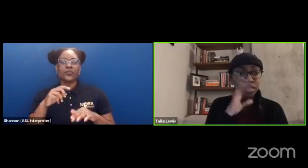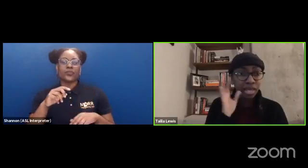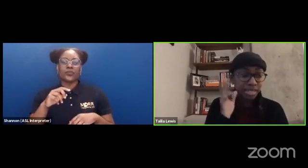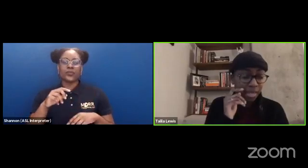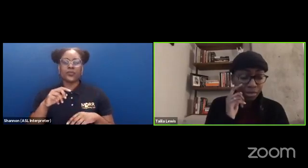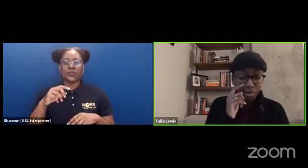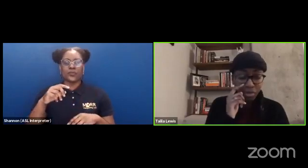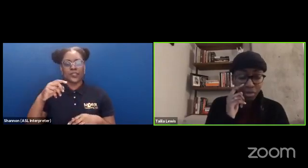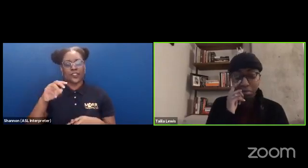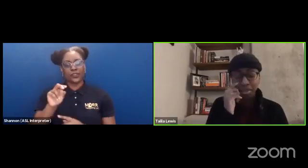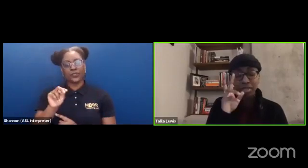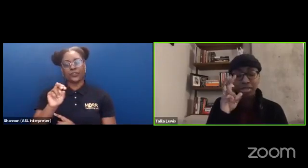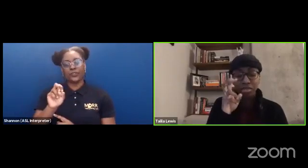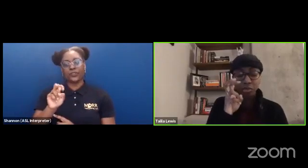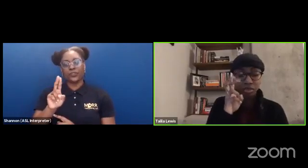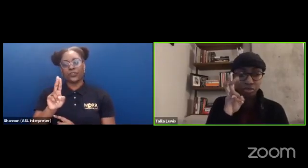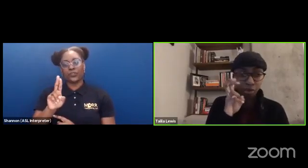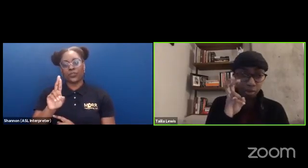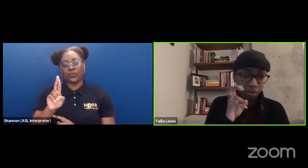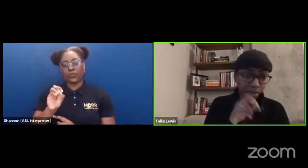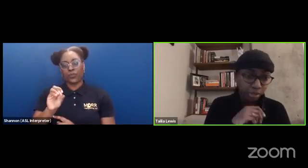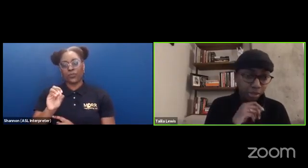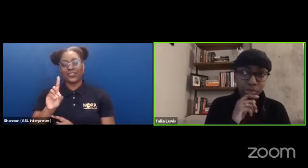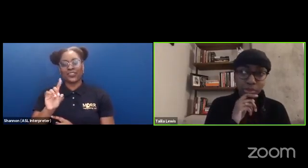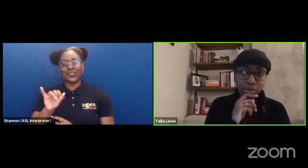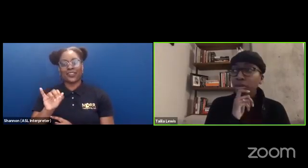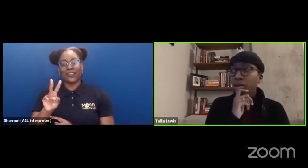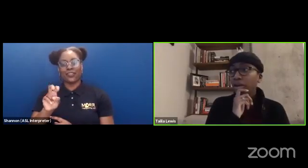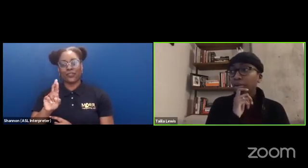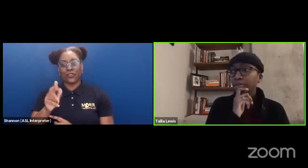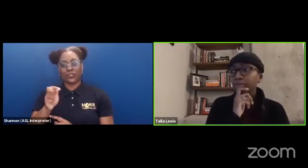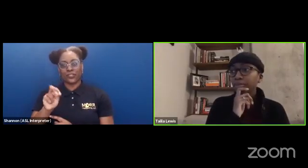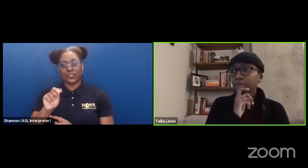and psychiatric disabilities is what they're formally termed,